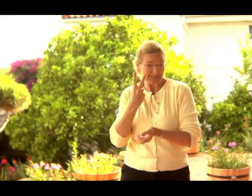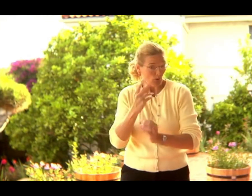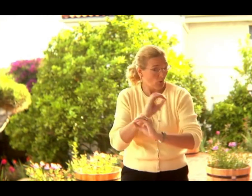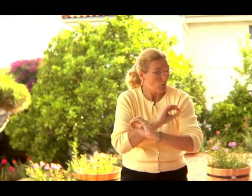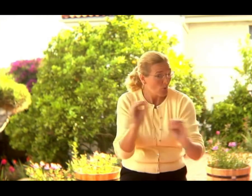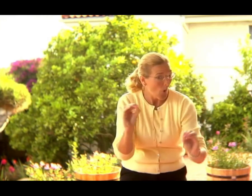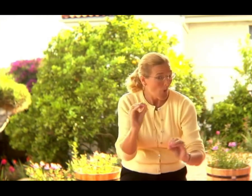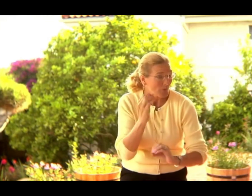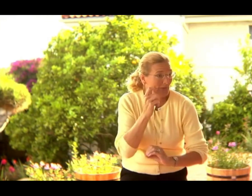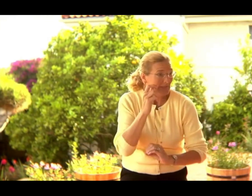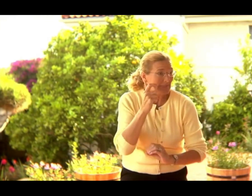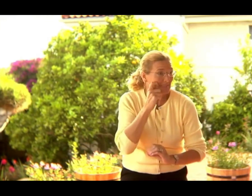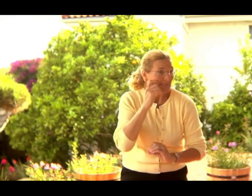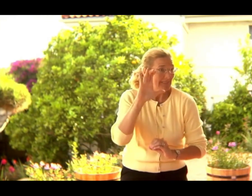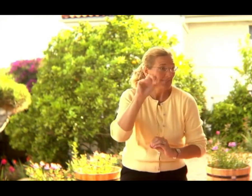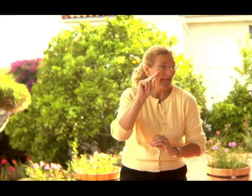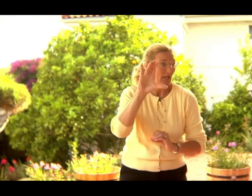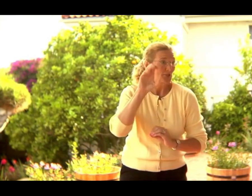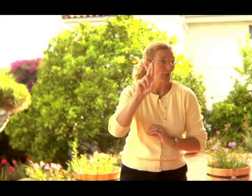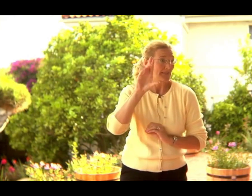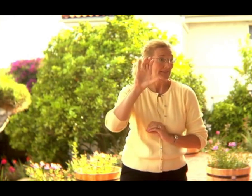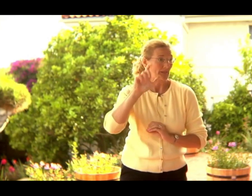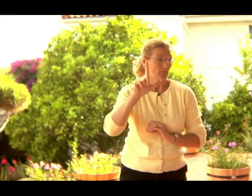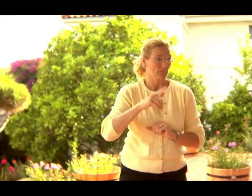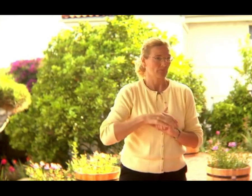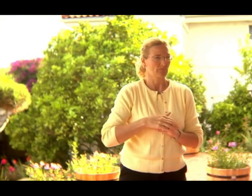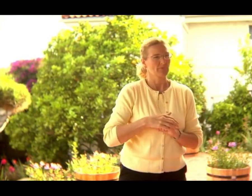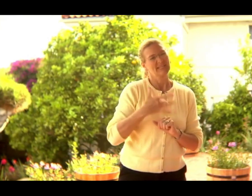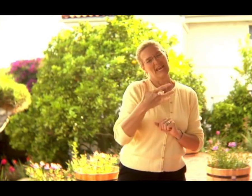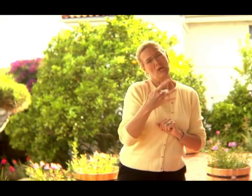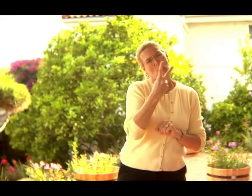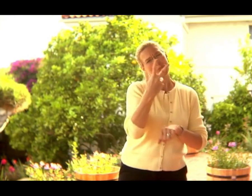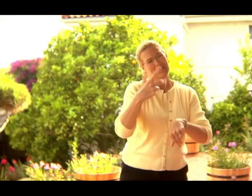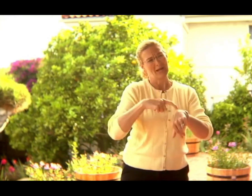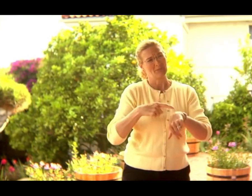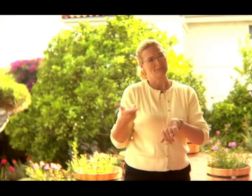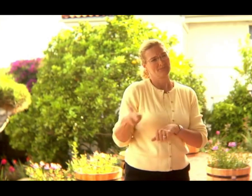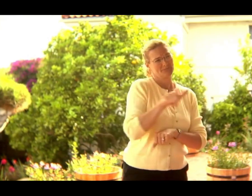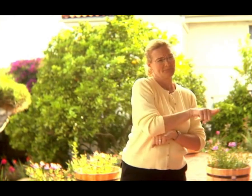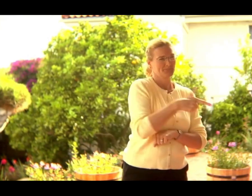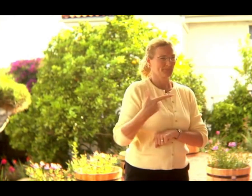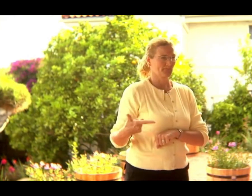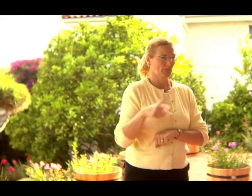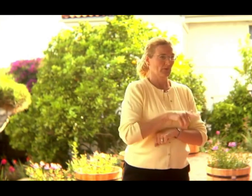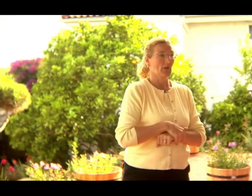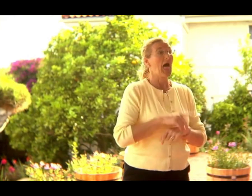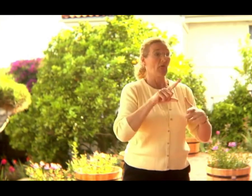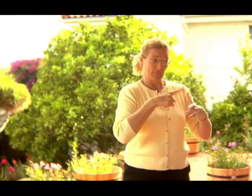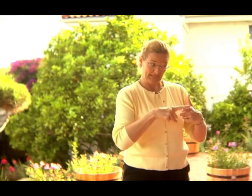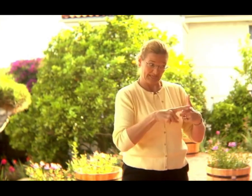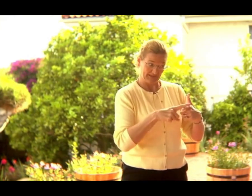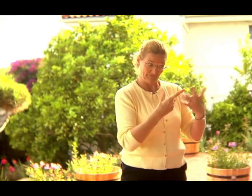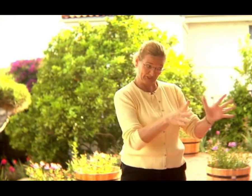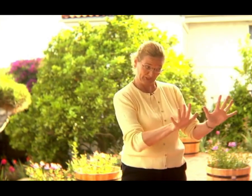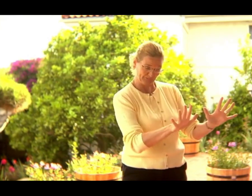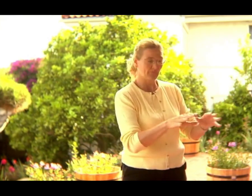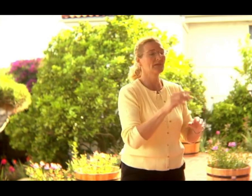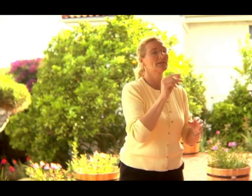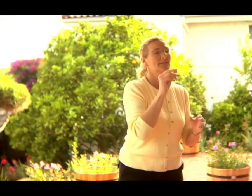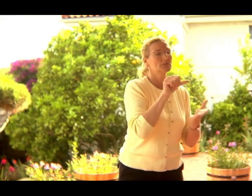cells. So as I said, this usually takes 2 or 3 attempts to be sure all the cancer cells have been removed. Then